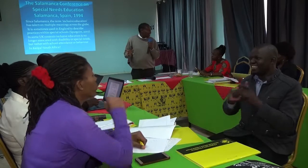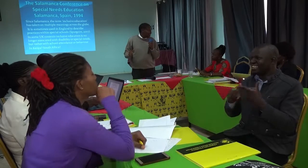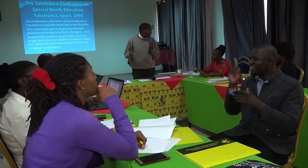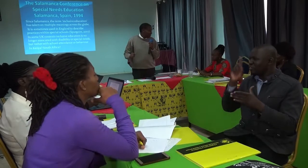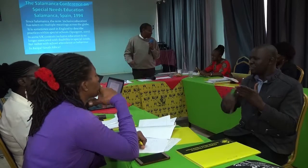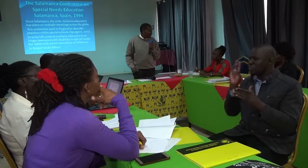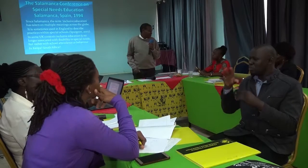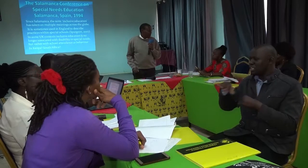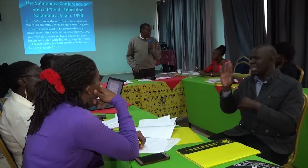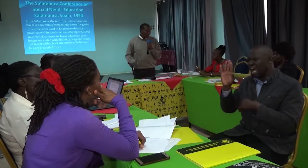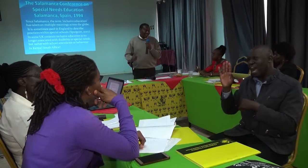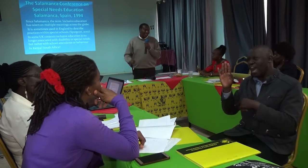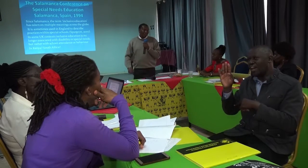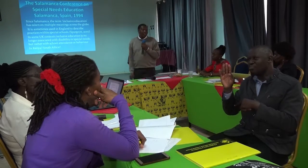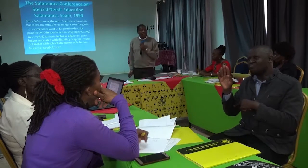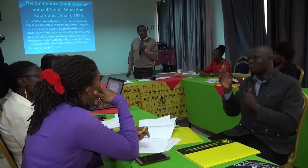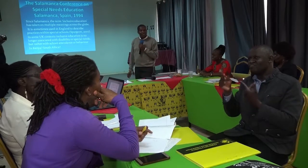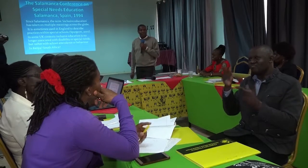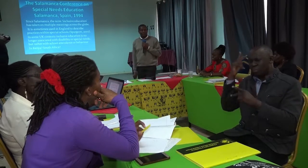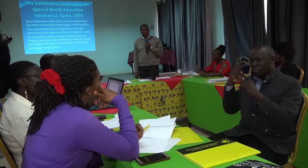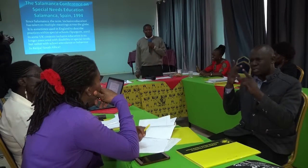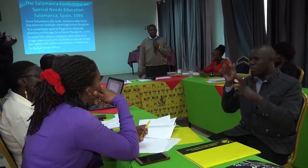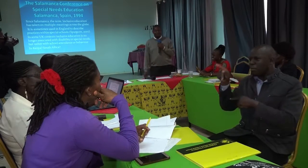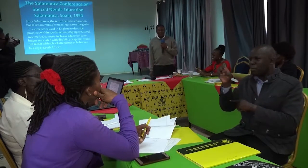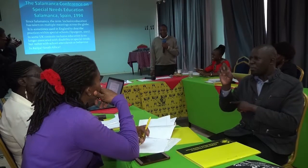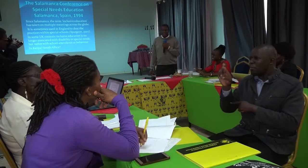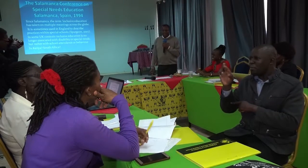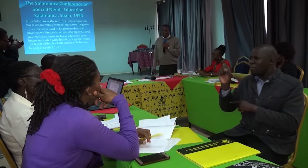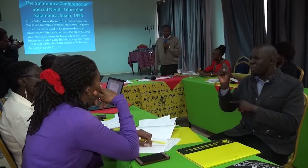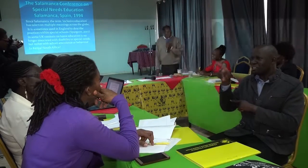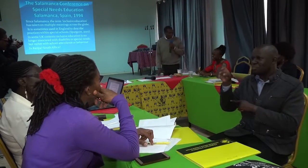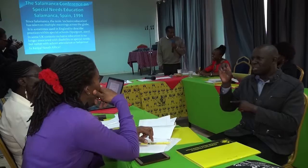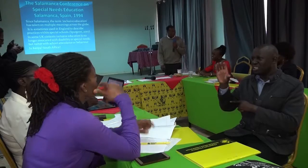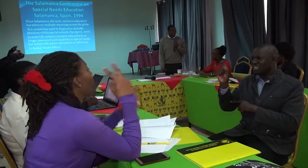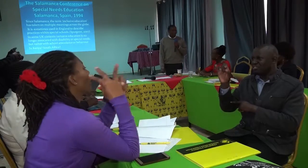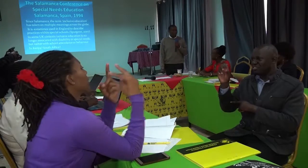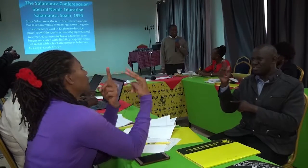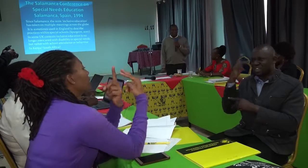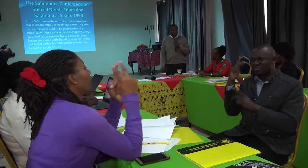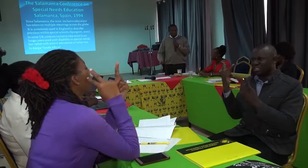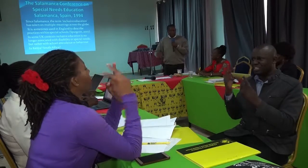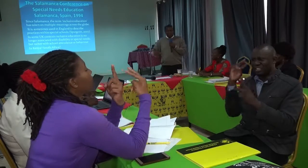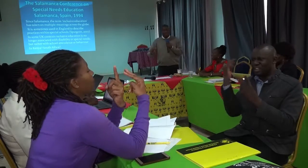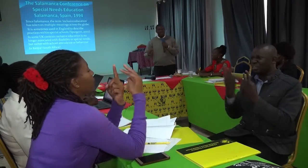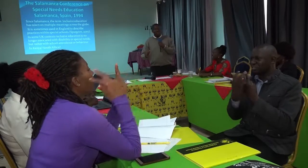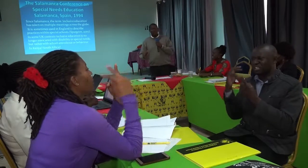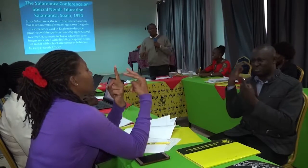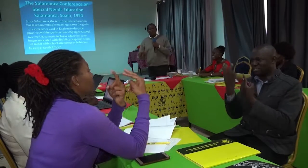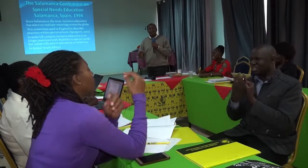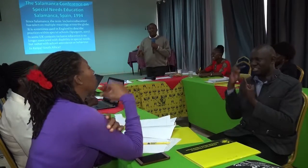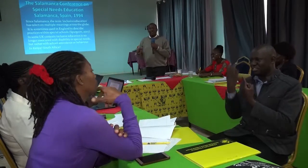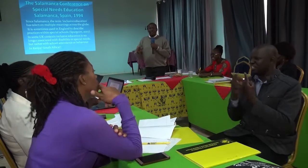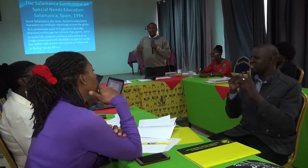Very different. You need to study that one and check out. Yeah, I'm not here to teach you. I'm here to raise